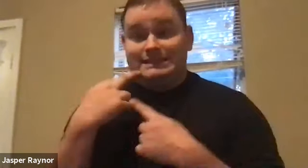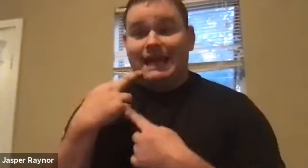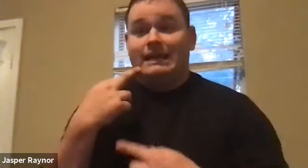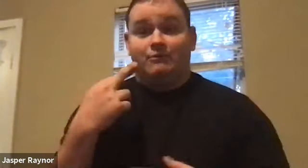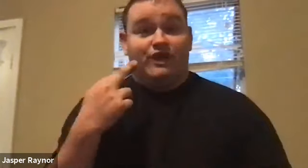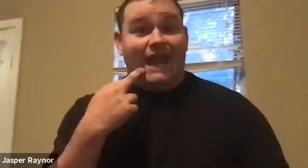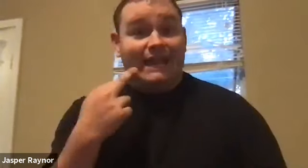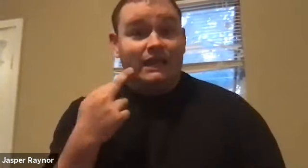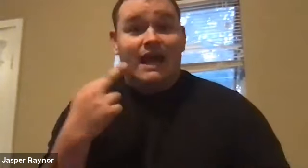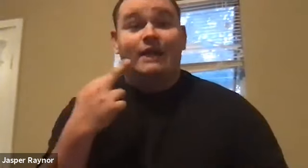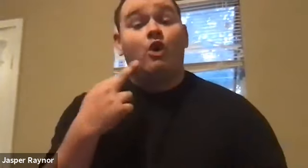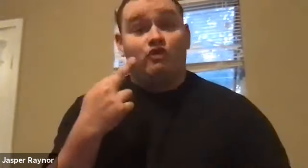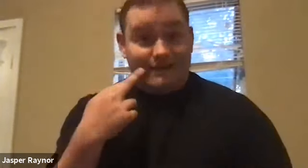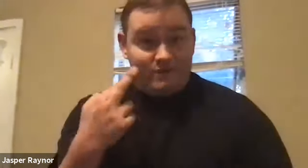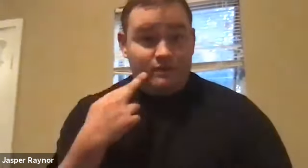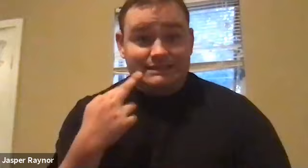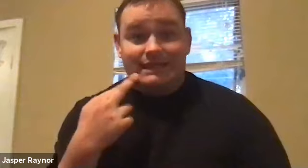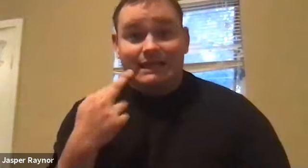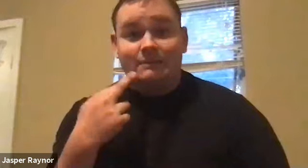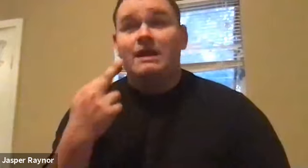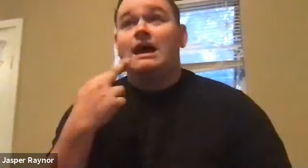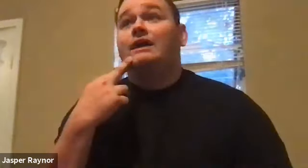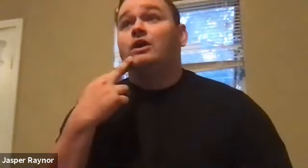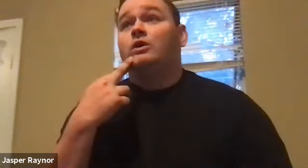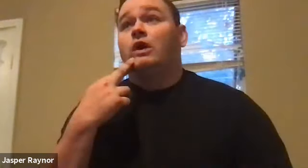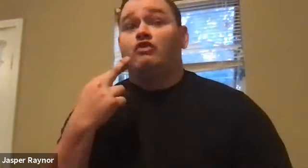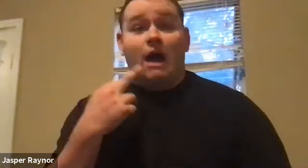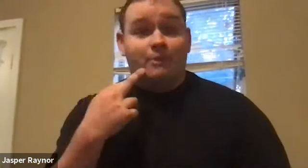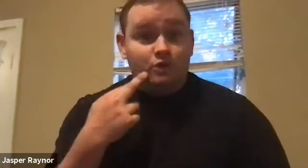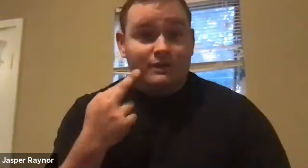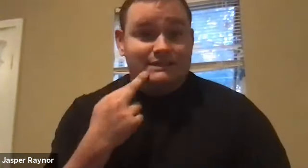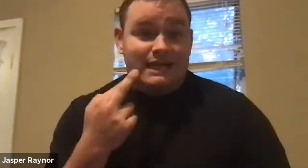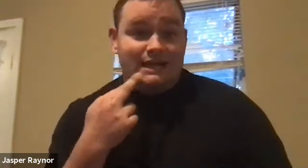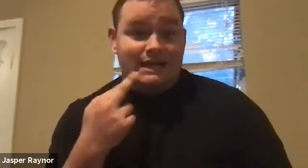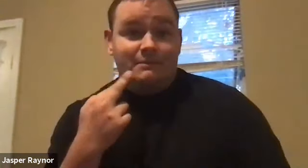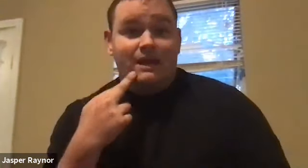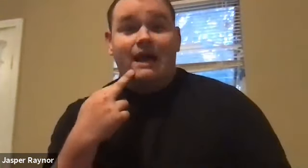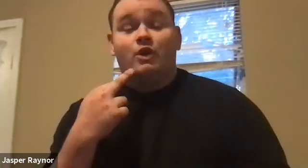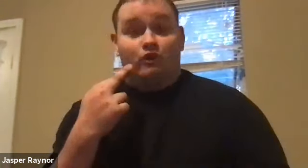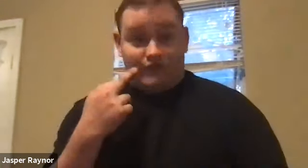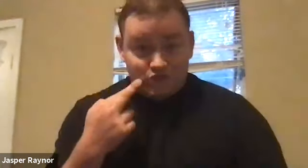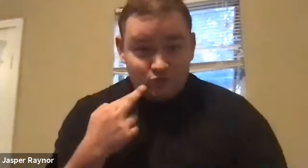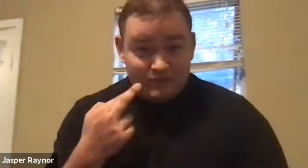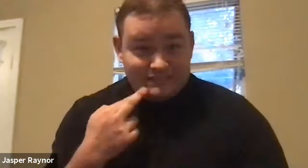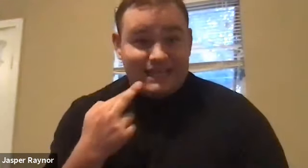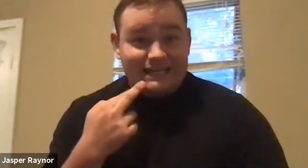sign name Renee. I know a Raven with this sign name. I know a Robert with this sign name. I know a Richard with this sign